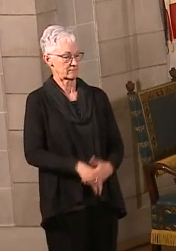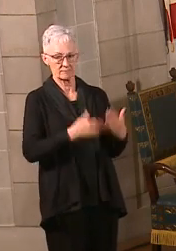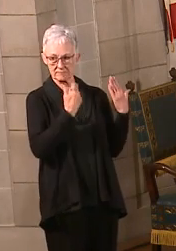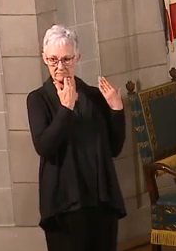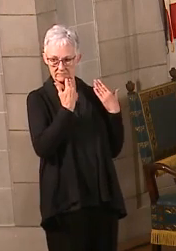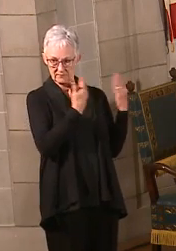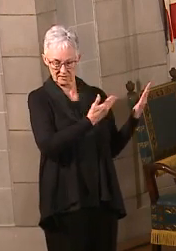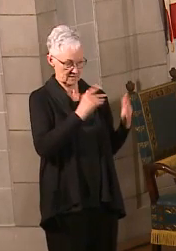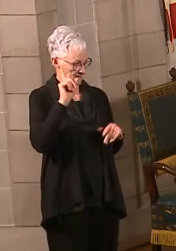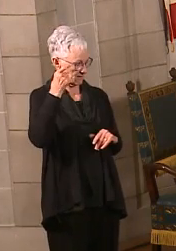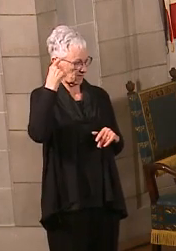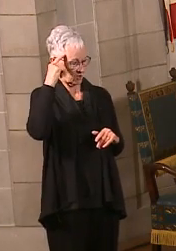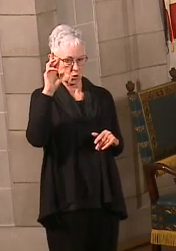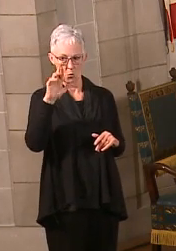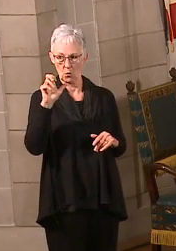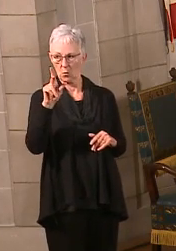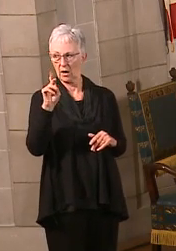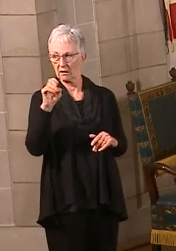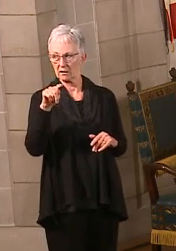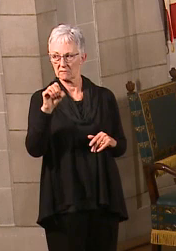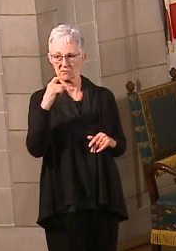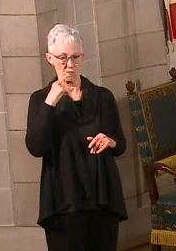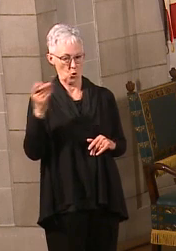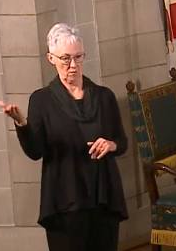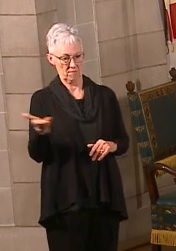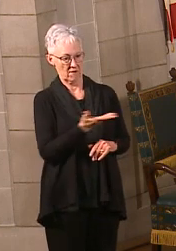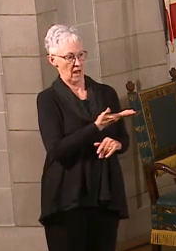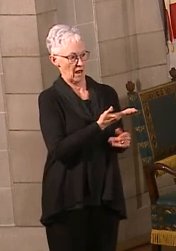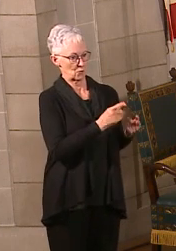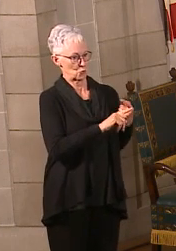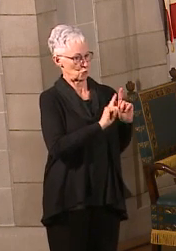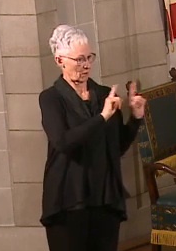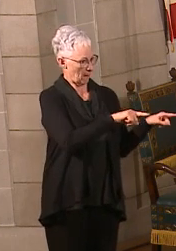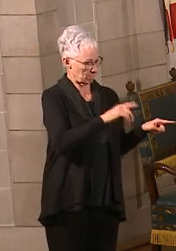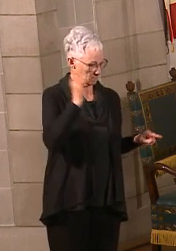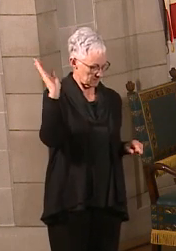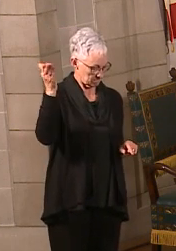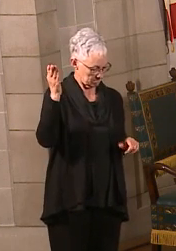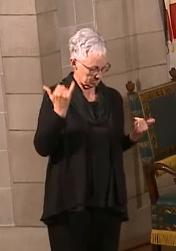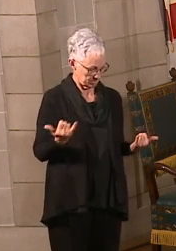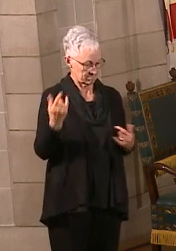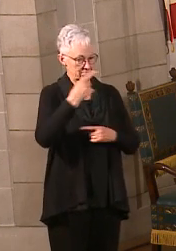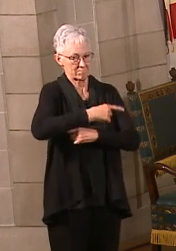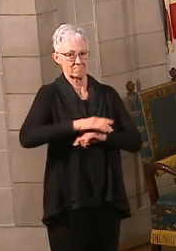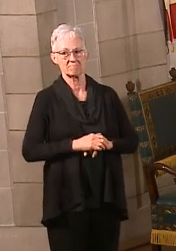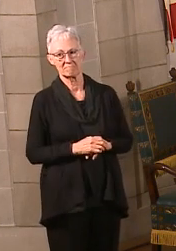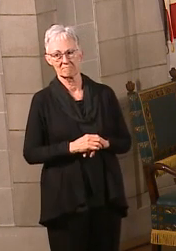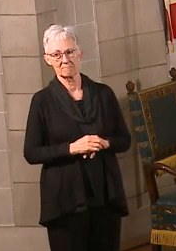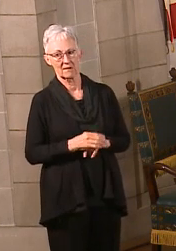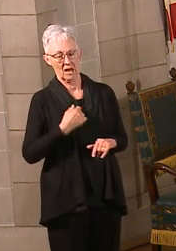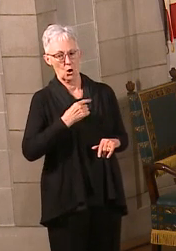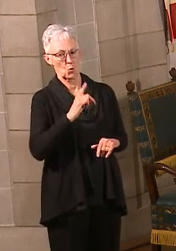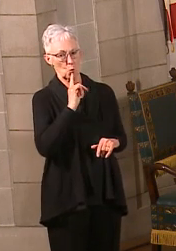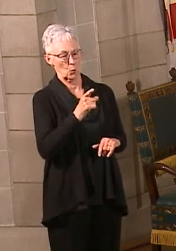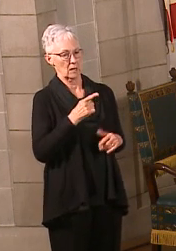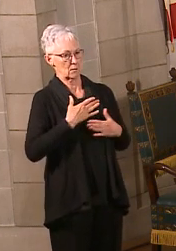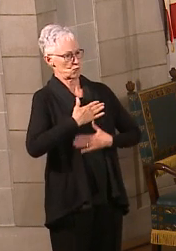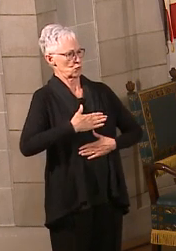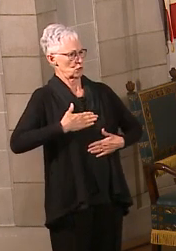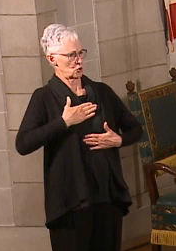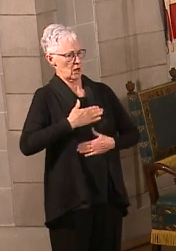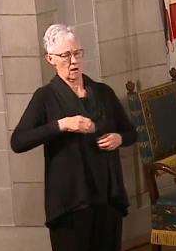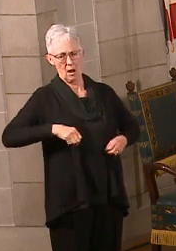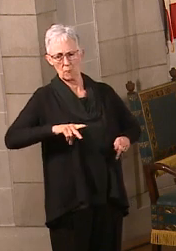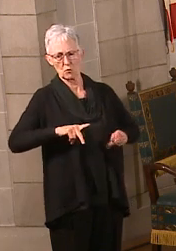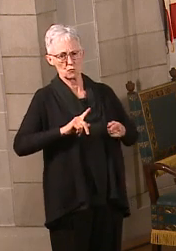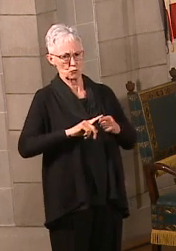Thank you, Governor Ricketts, for this invitation to be here today. I really appreciate the opportunity to amplify this incredibly important message to all of